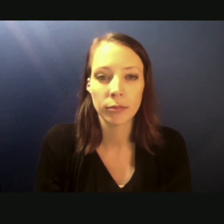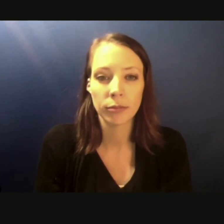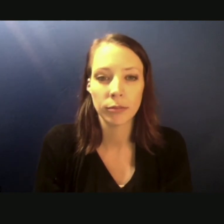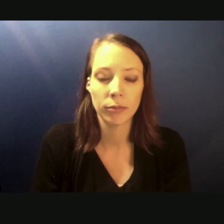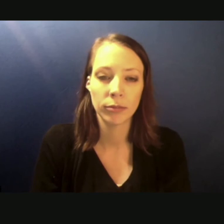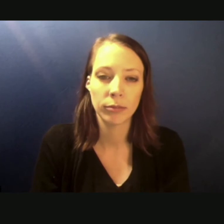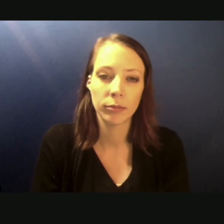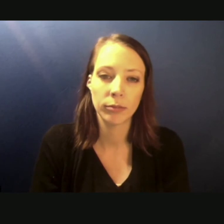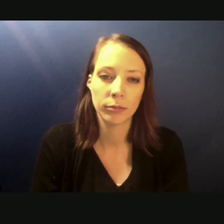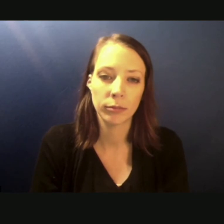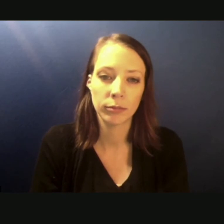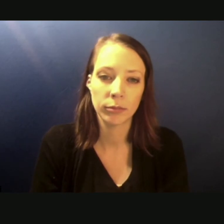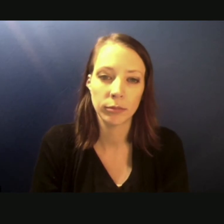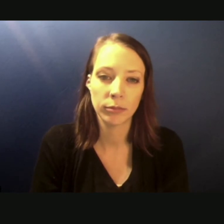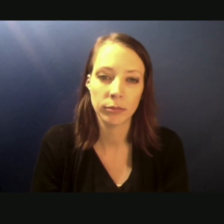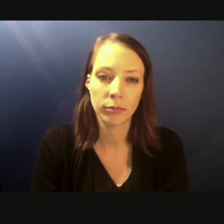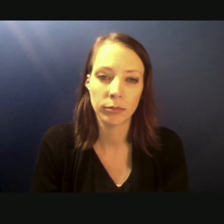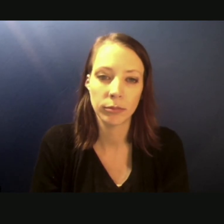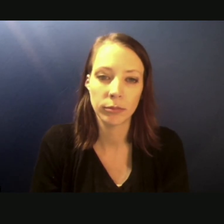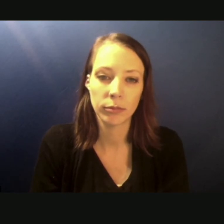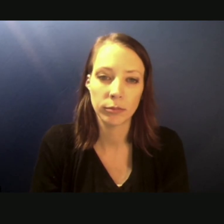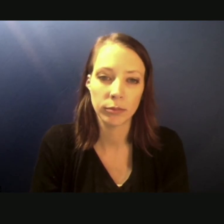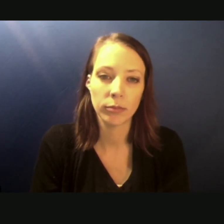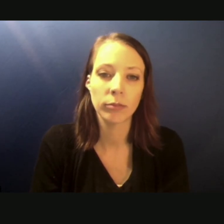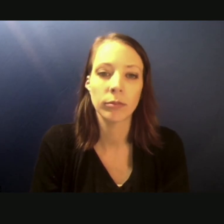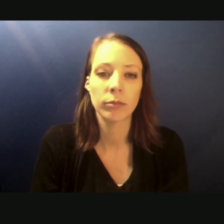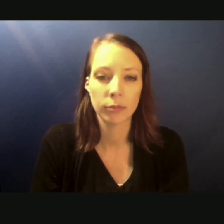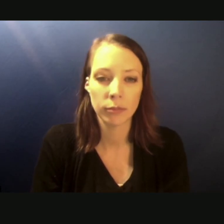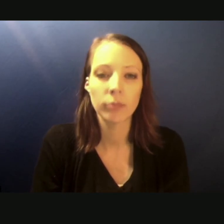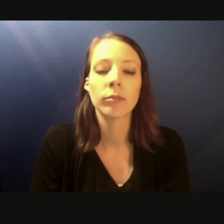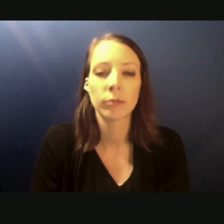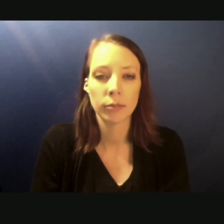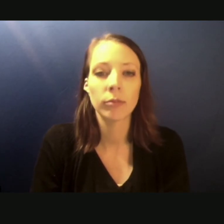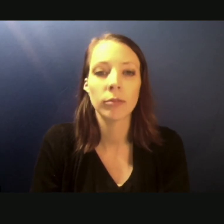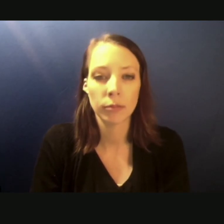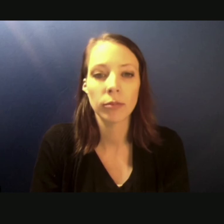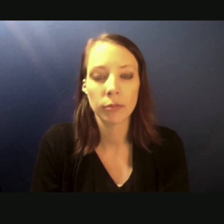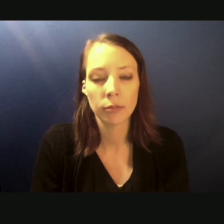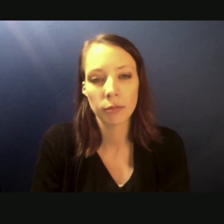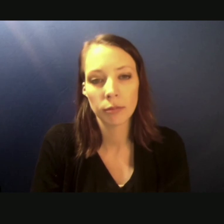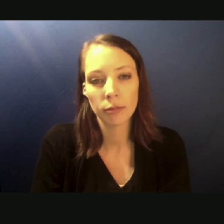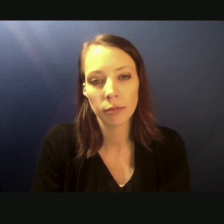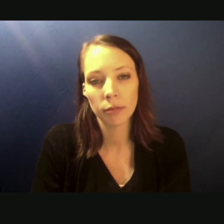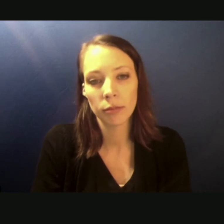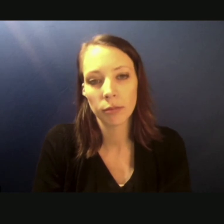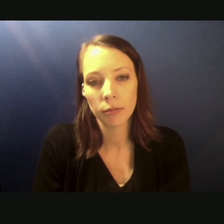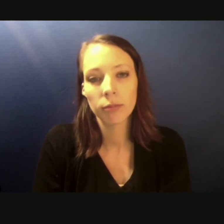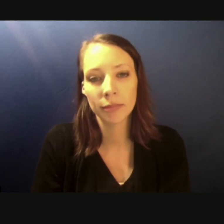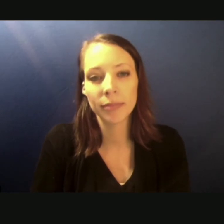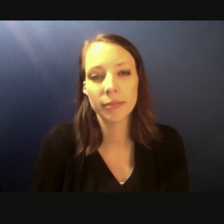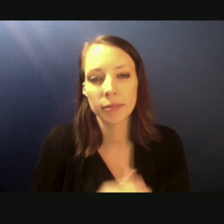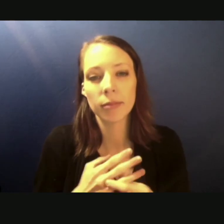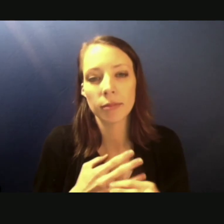um, a lot of our like cultural foods kind of blended together. So Southern food, a lot